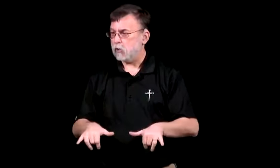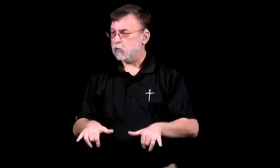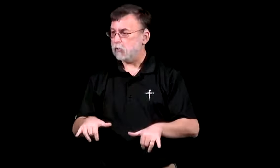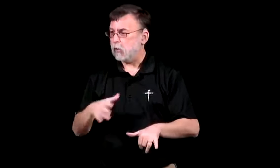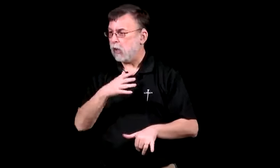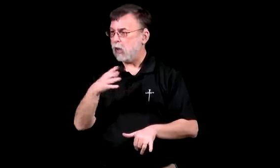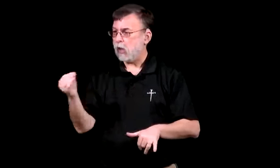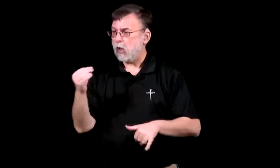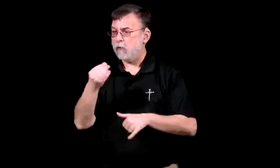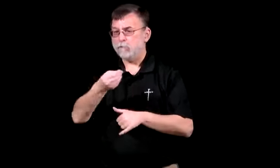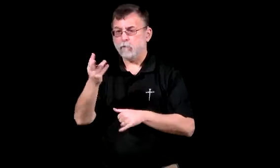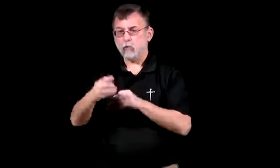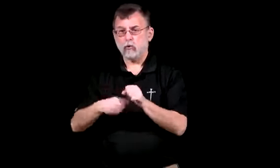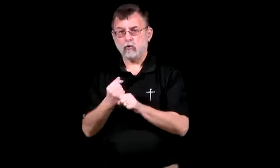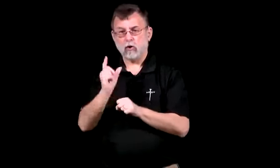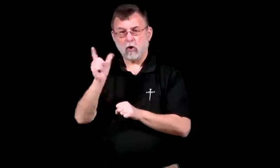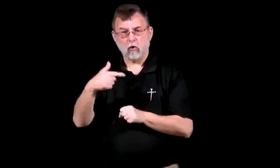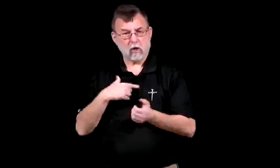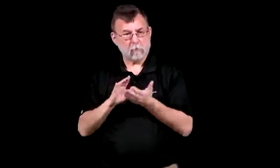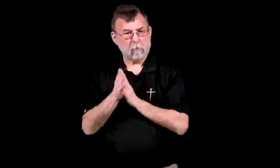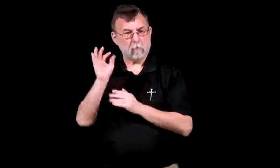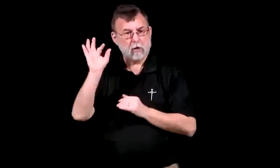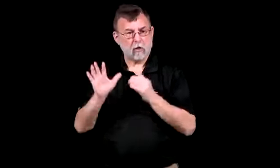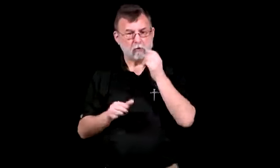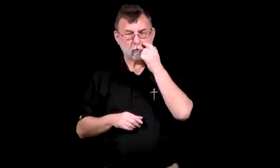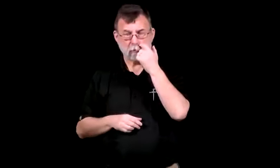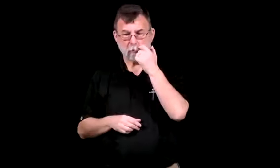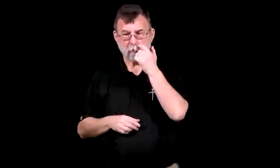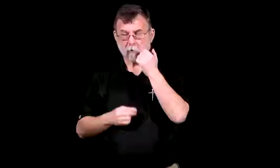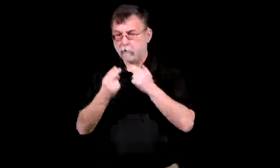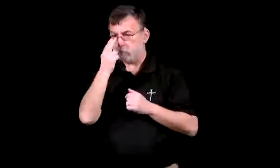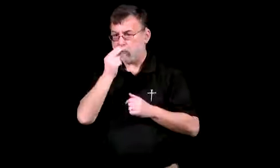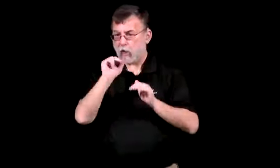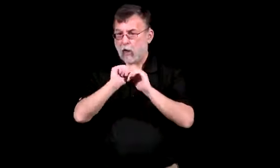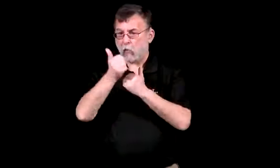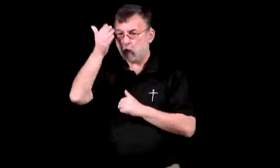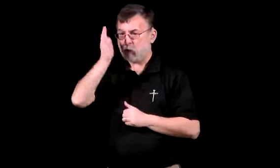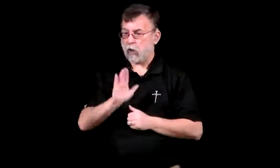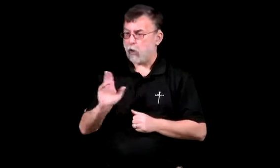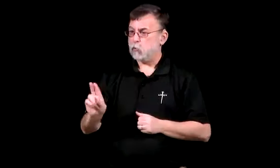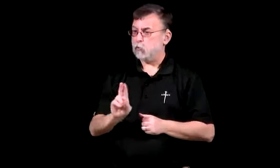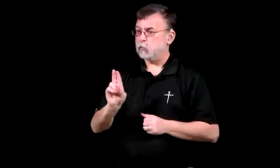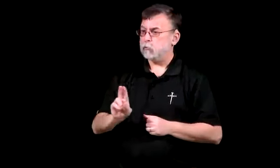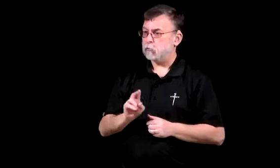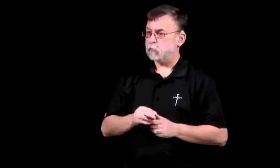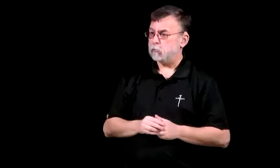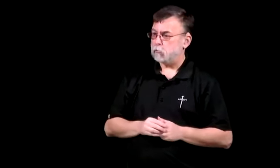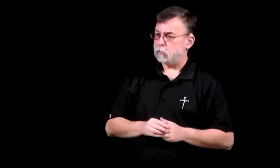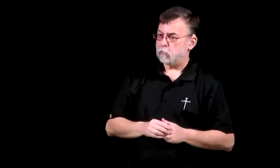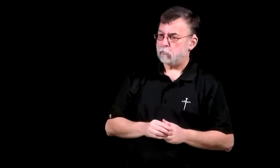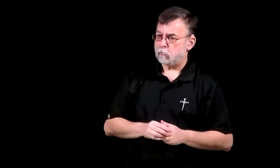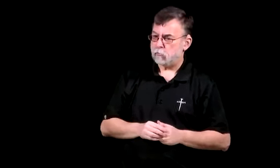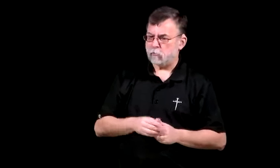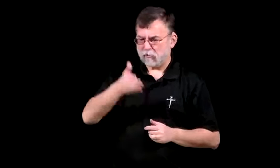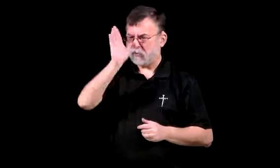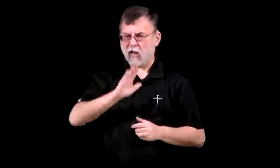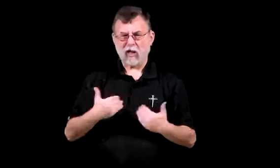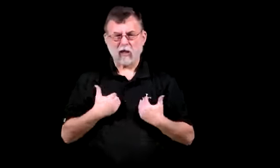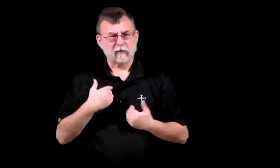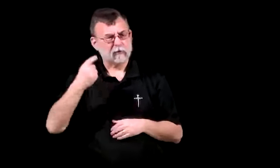My life on earth was not over. And a few years later, I became a pastor. And it's funny how God has used